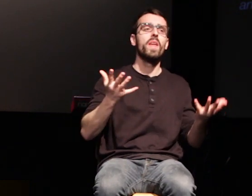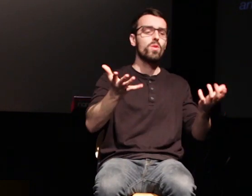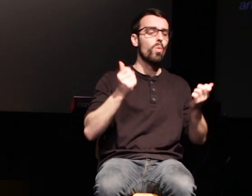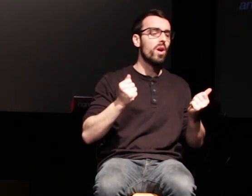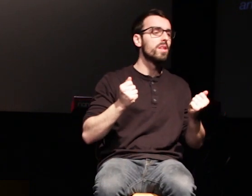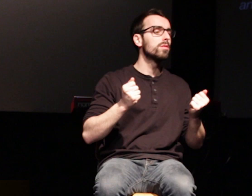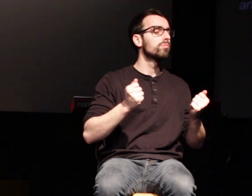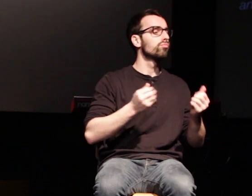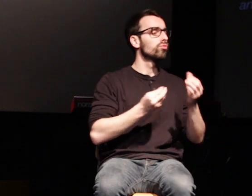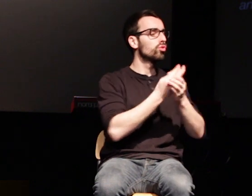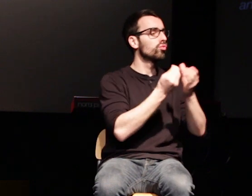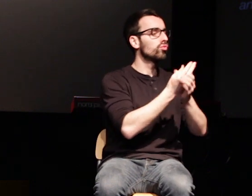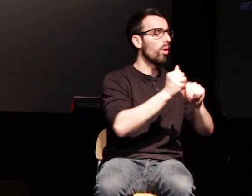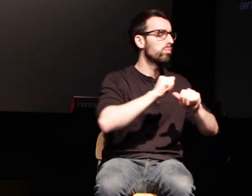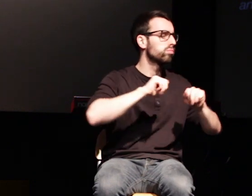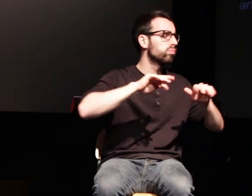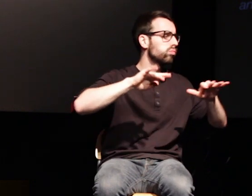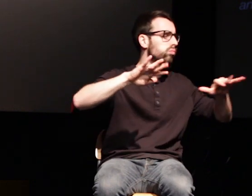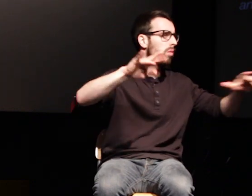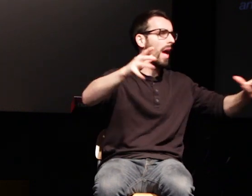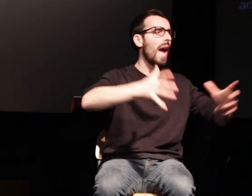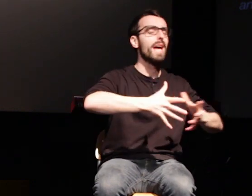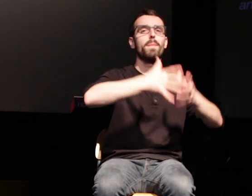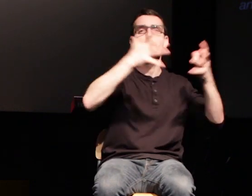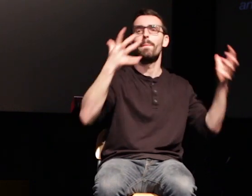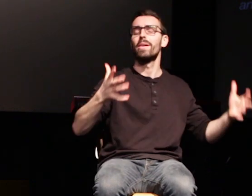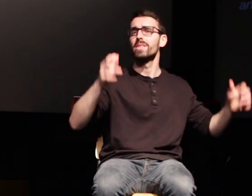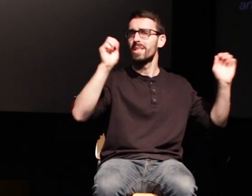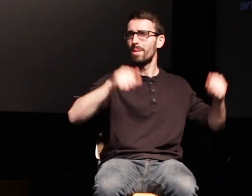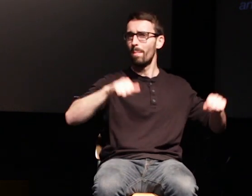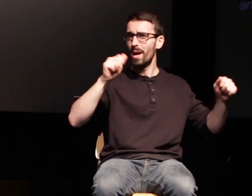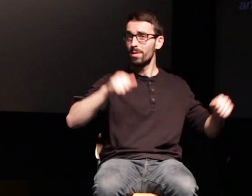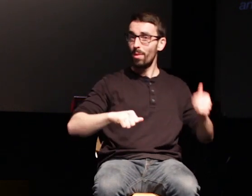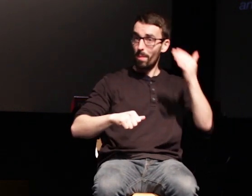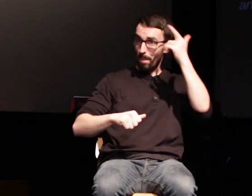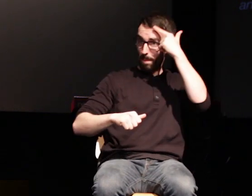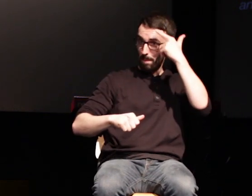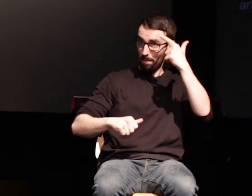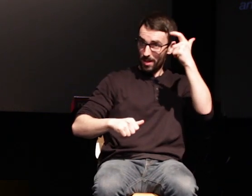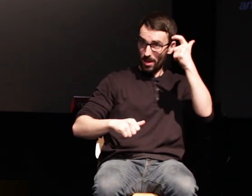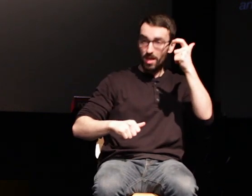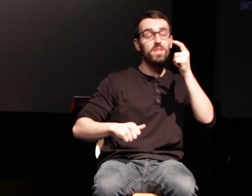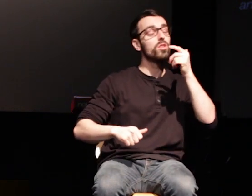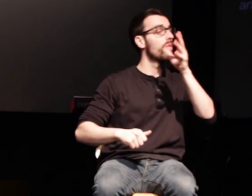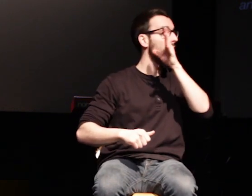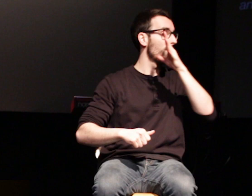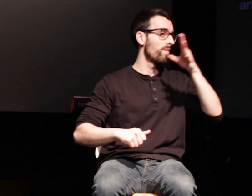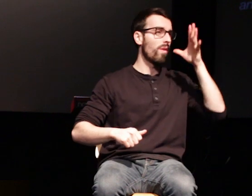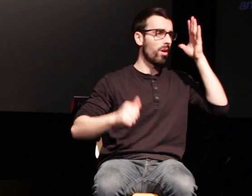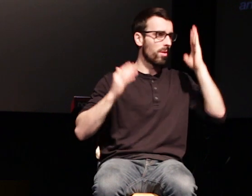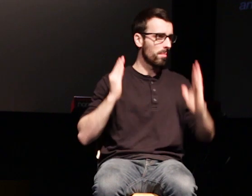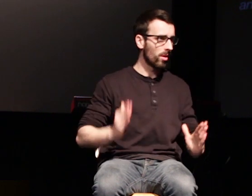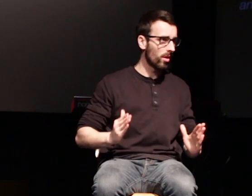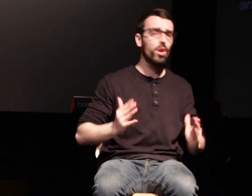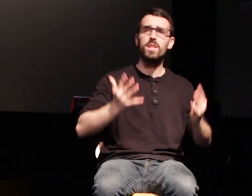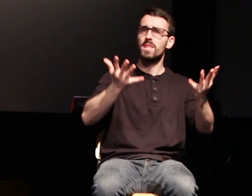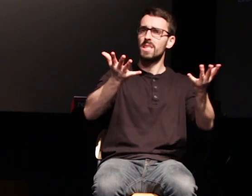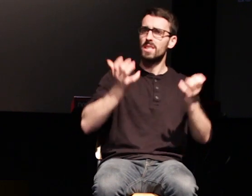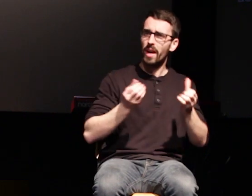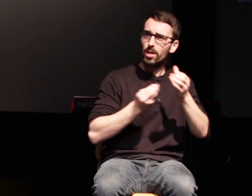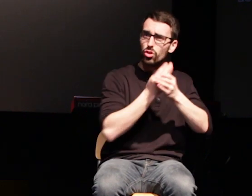possible. Because the farmer desires to see a crop, which gets us to this last part, Mark 4, verse